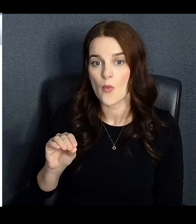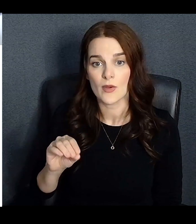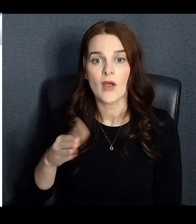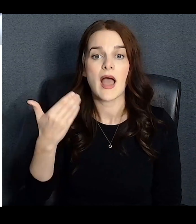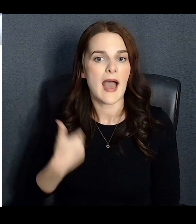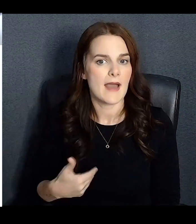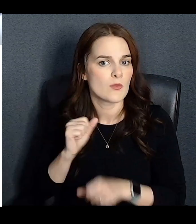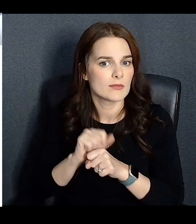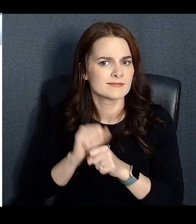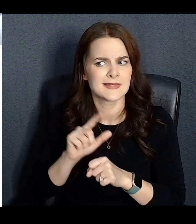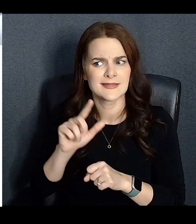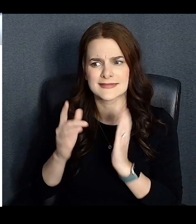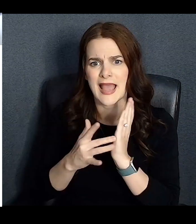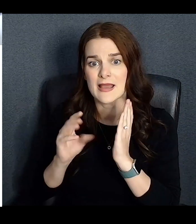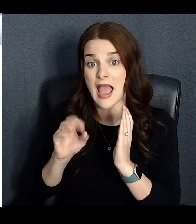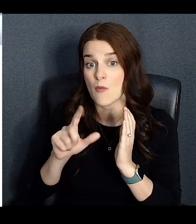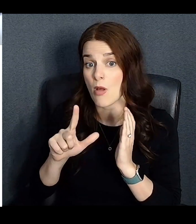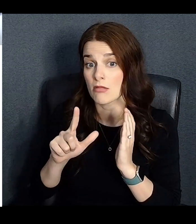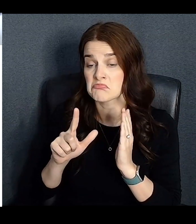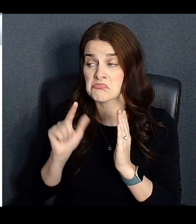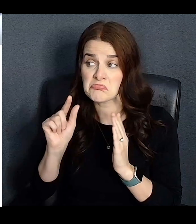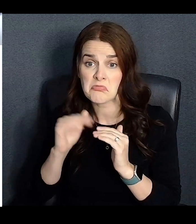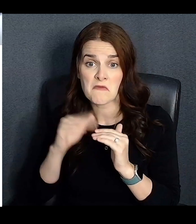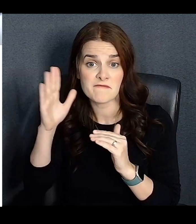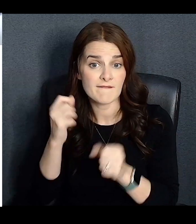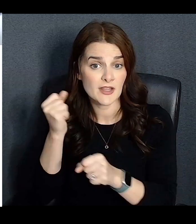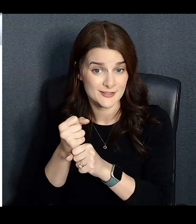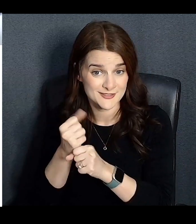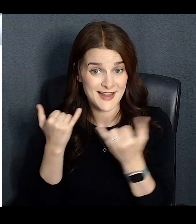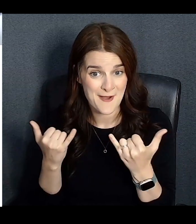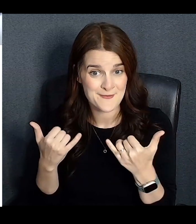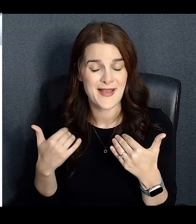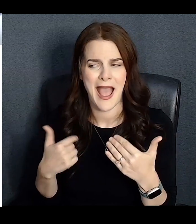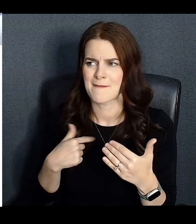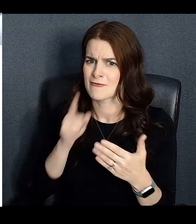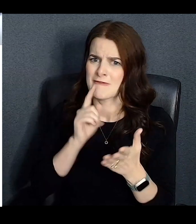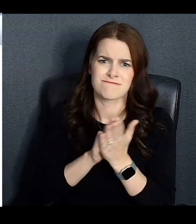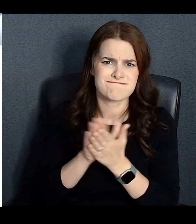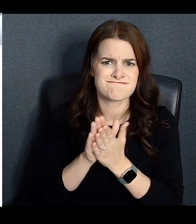have worked at Tech Owl for about a little over 5 years now. And